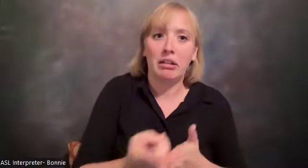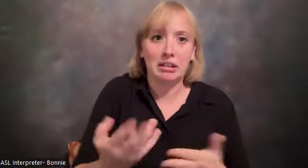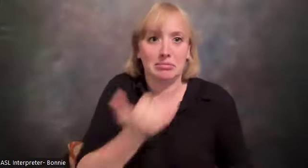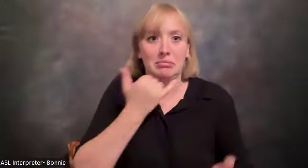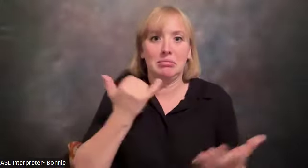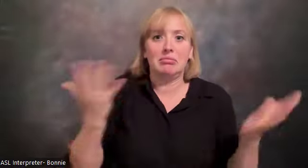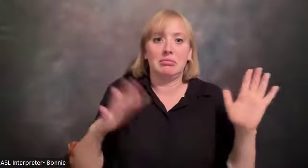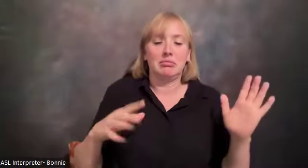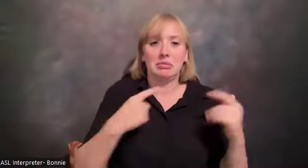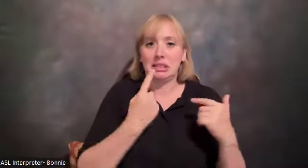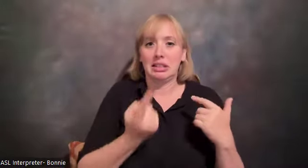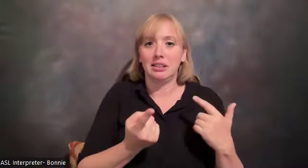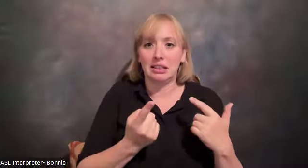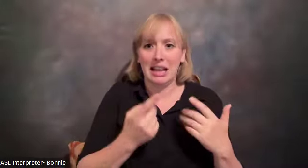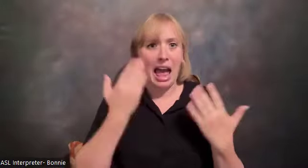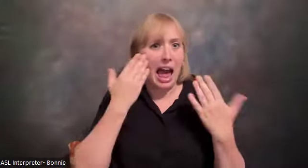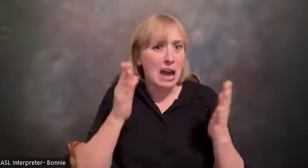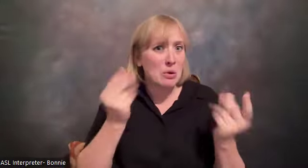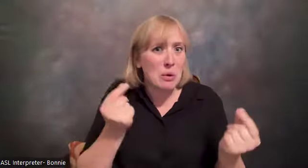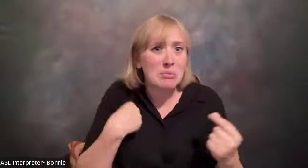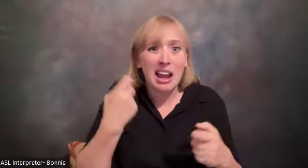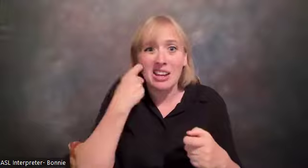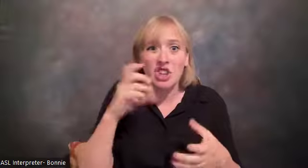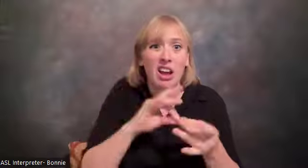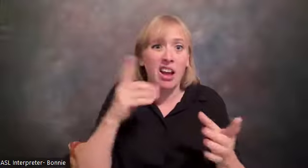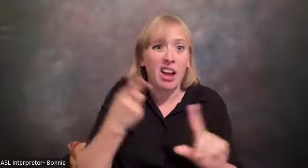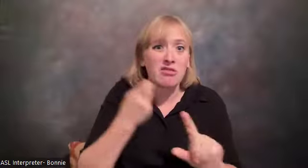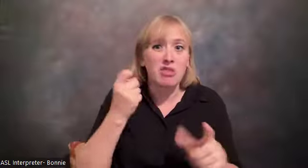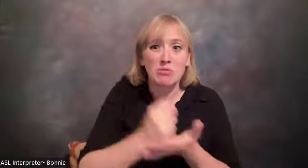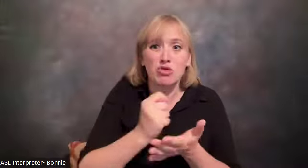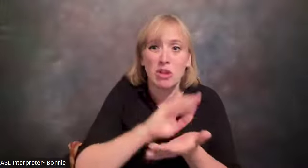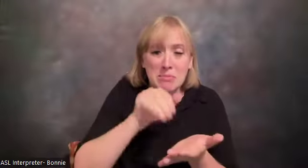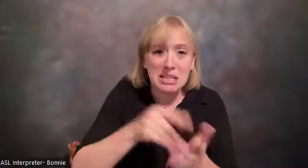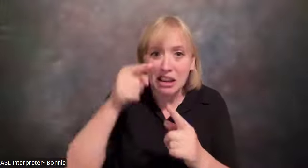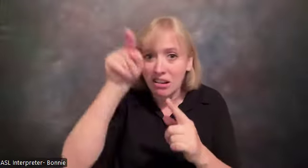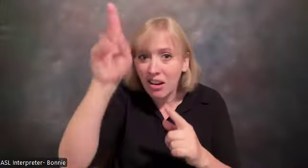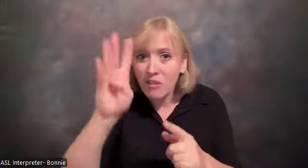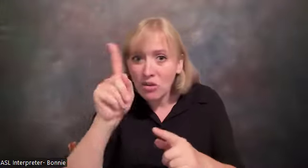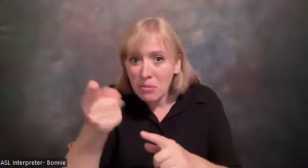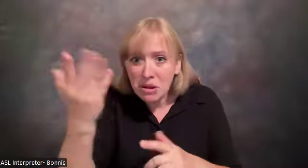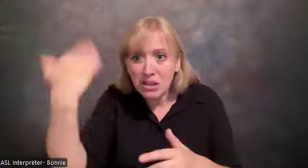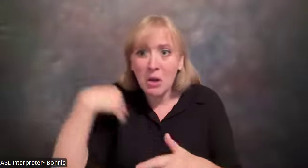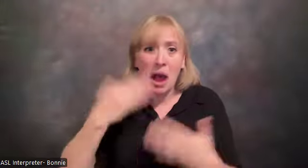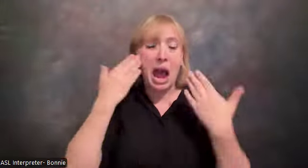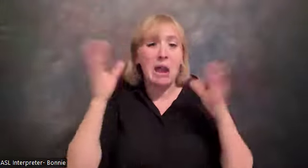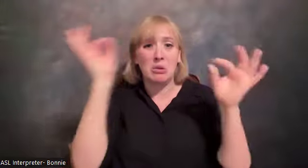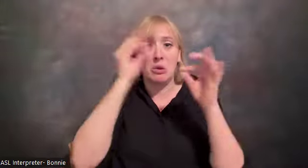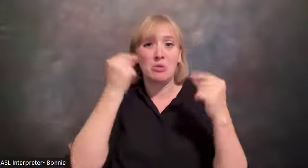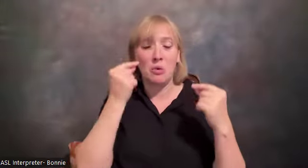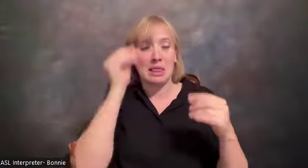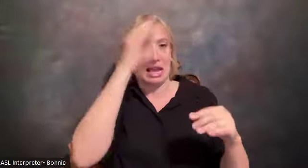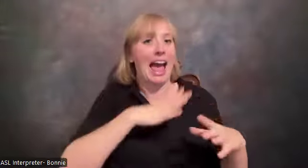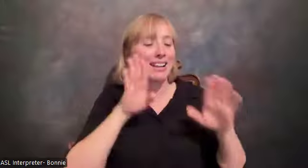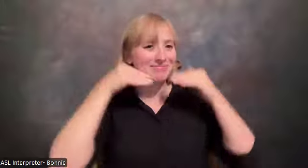I don't know what I'm doing. I just got out of a Navy treatment center about 45 minutes ago. I don't know what I'm doing. His eyes went,